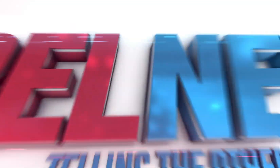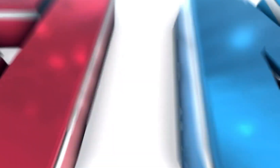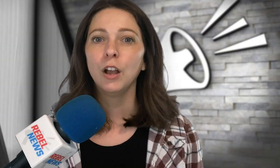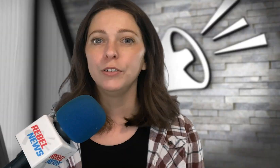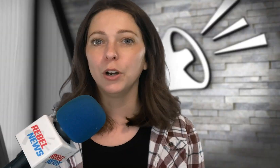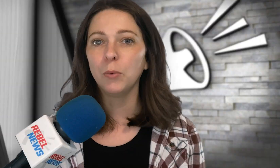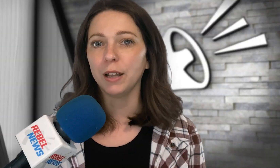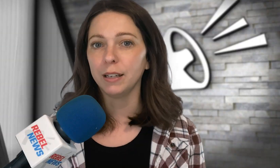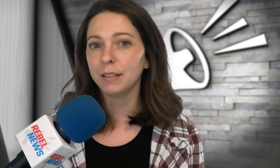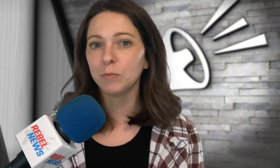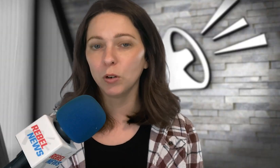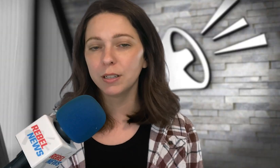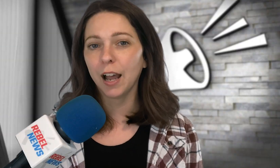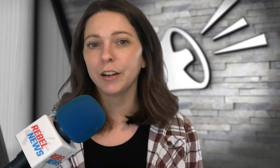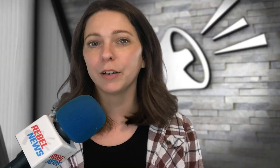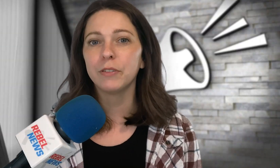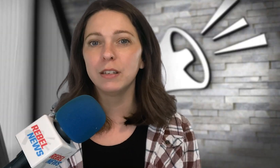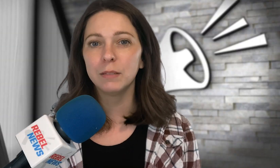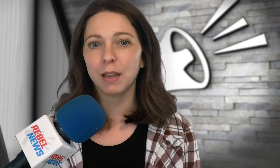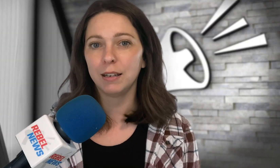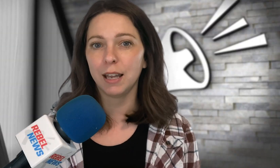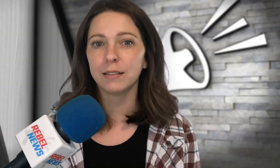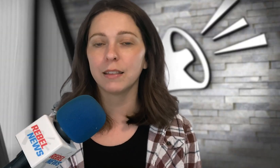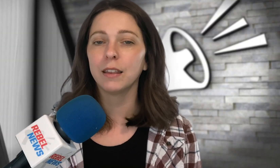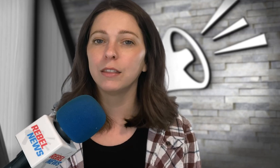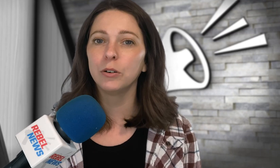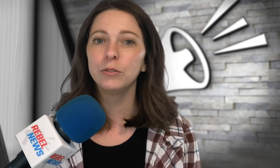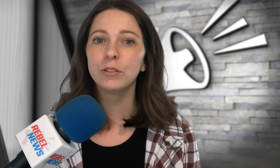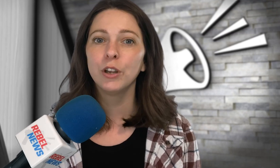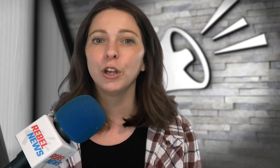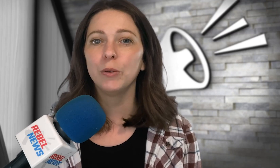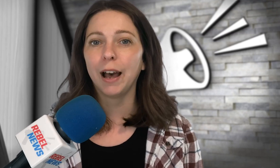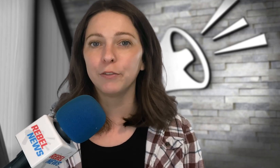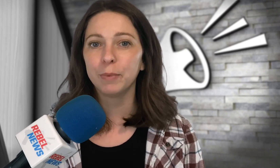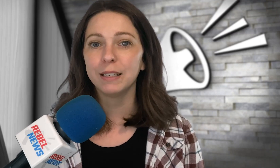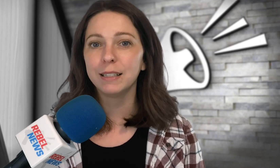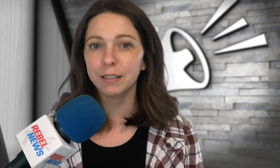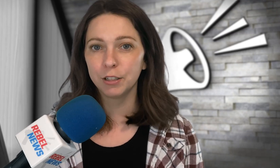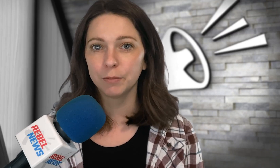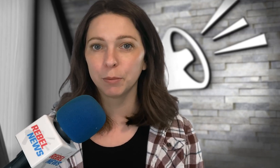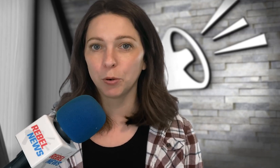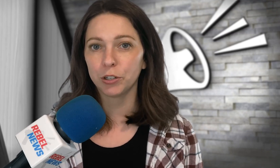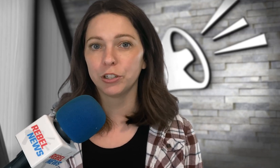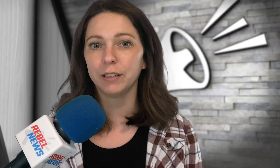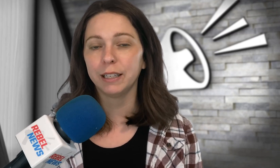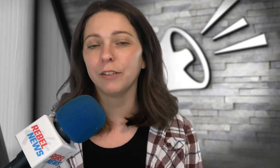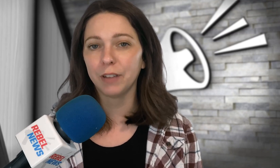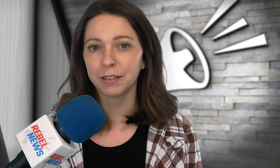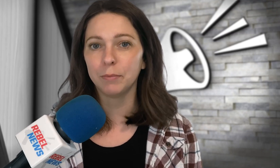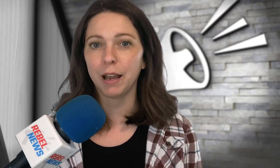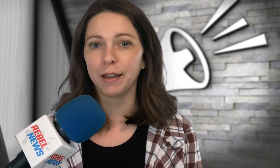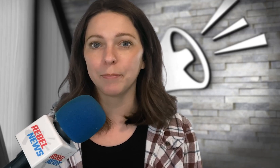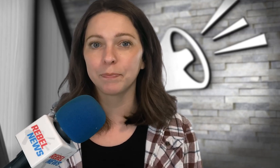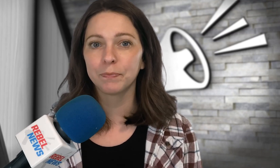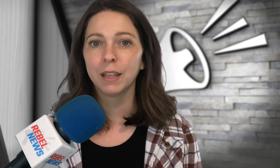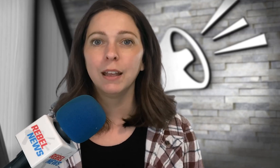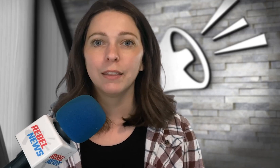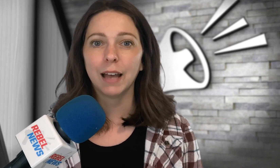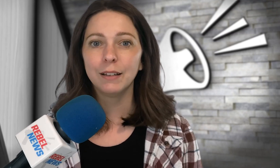No one is more tired of these mandates than those who have been disproportionately affected by them. That's